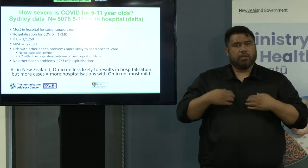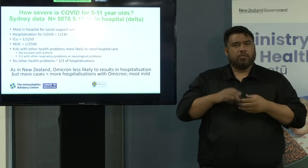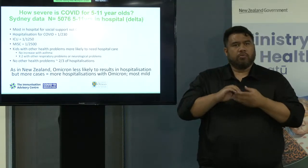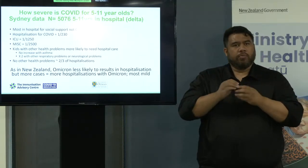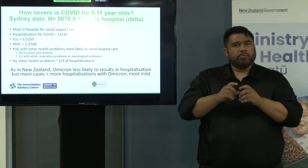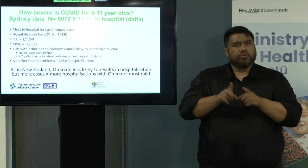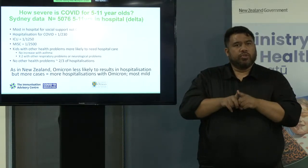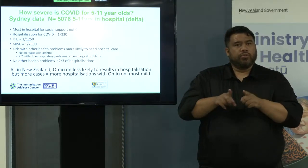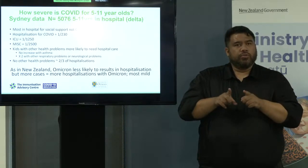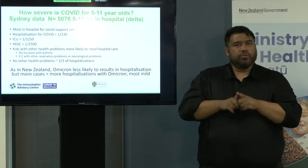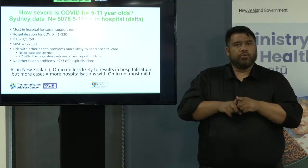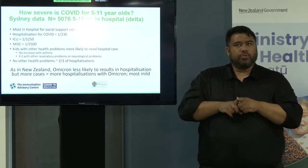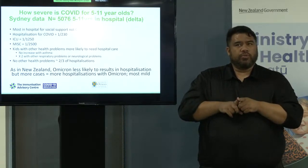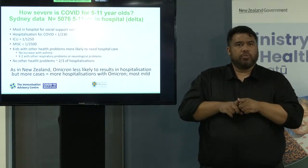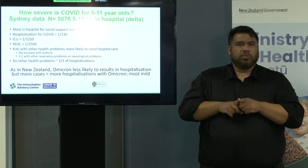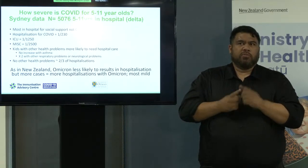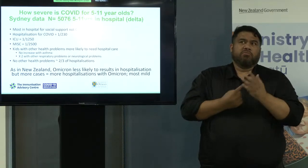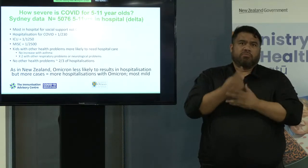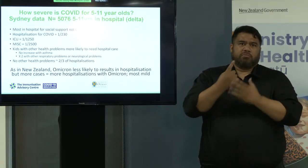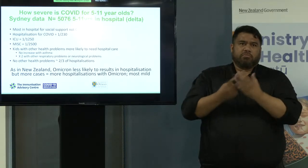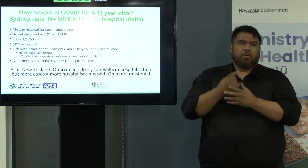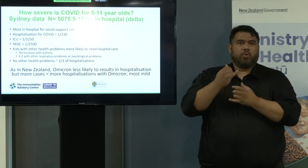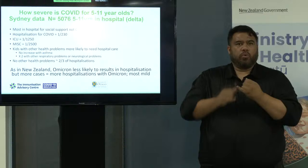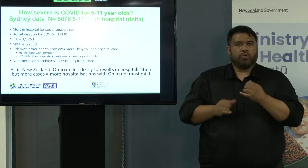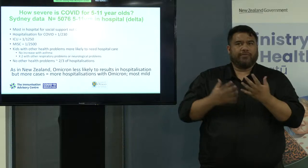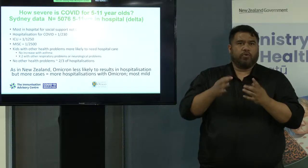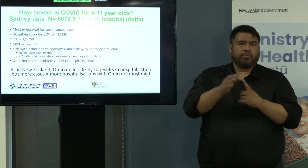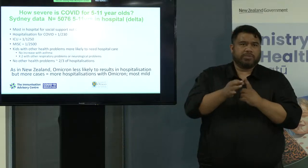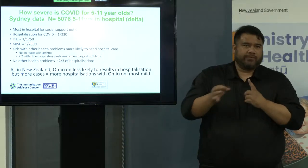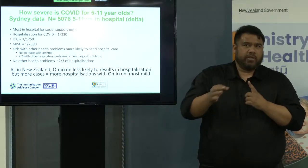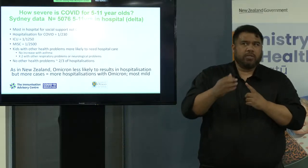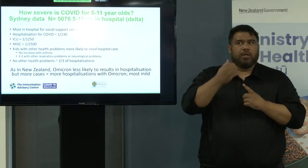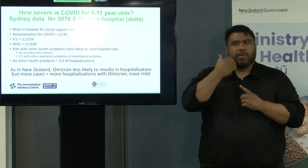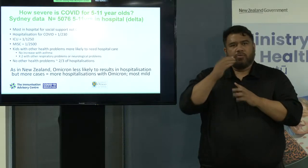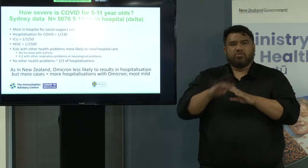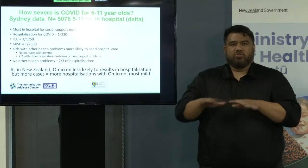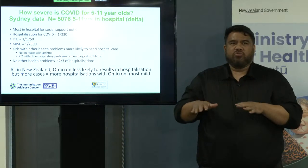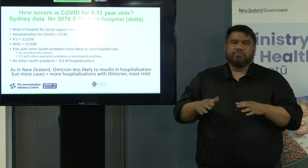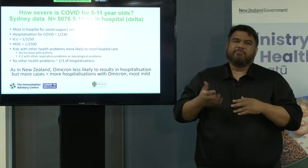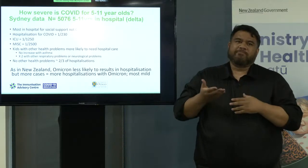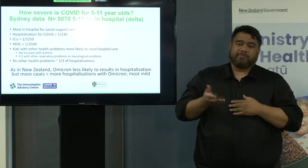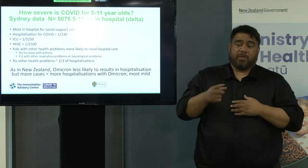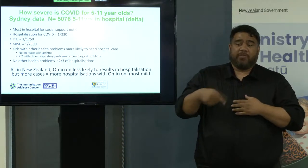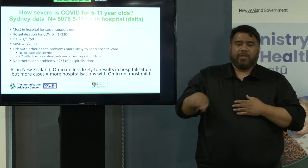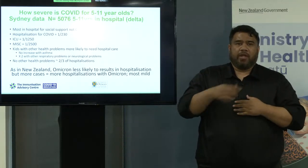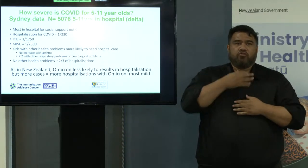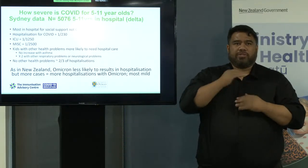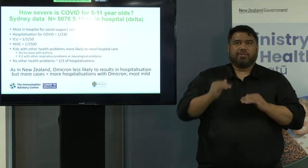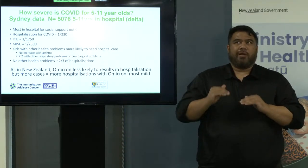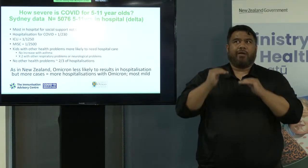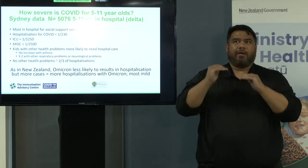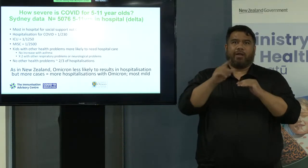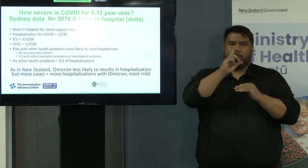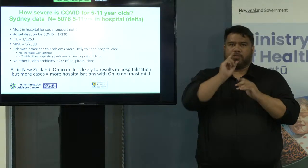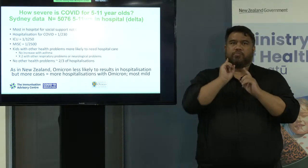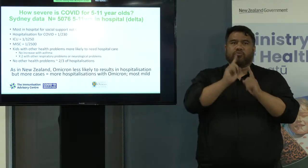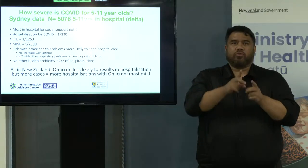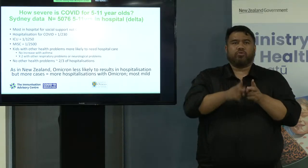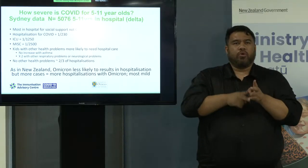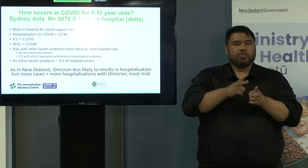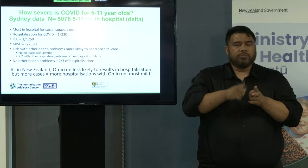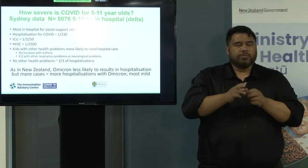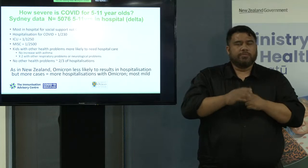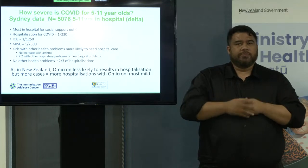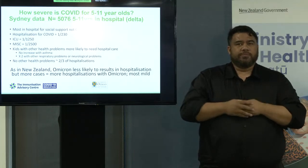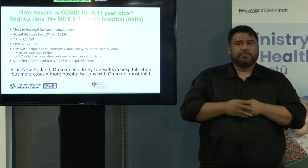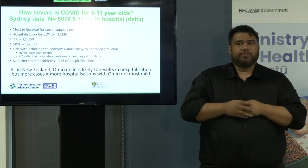know, unfortunately are much more common in our Maori and Pacific Tamariki, were more at risk of being hospitalized, and also kids who